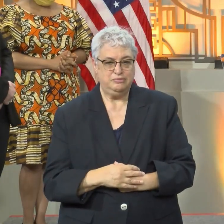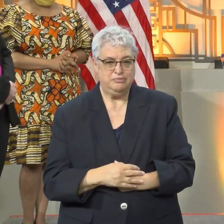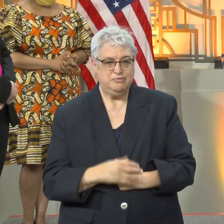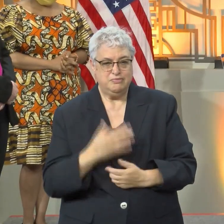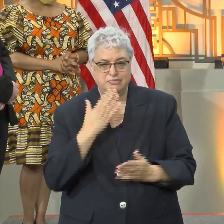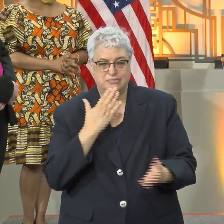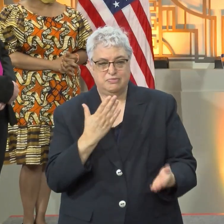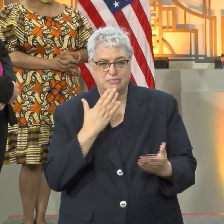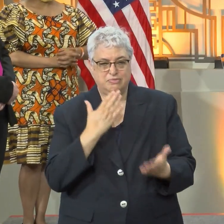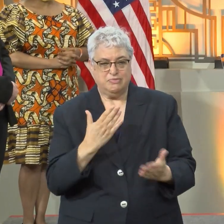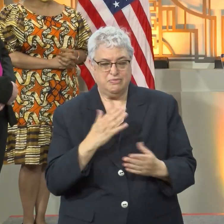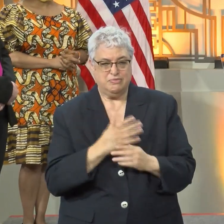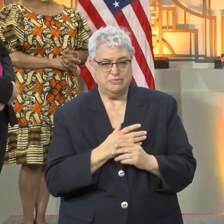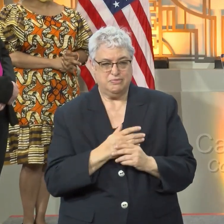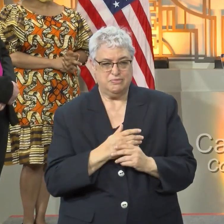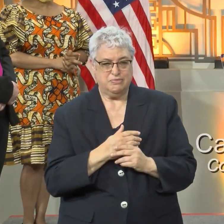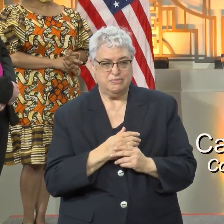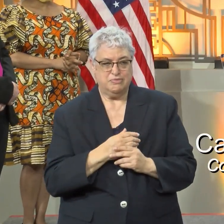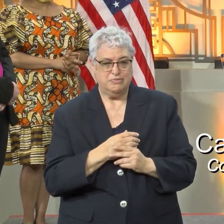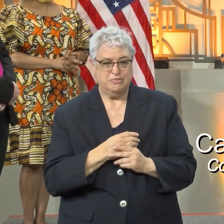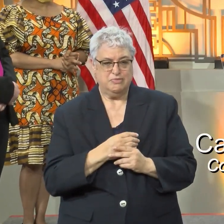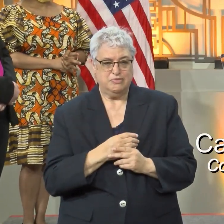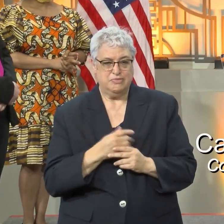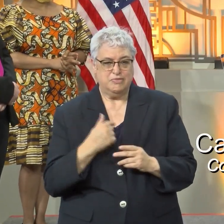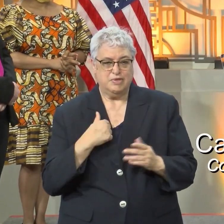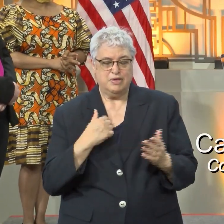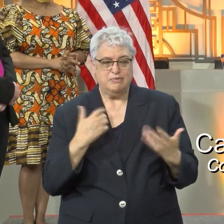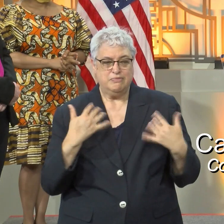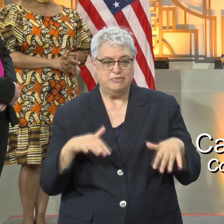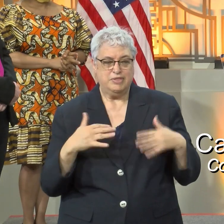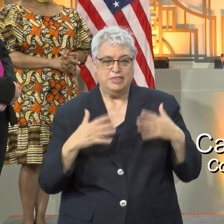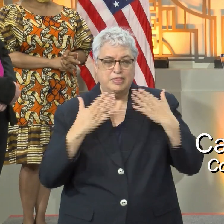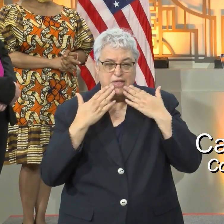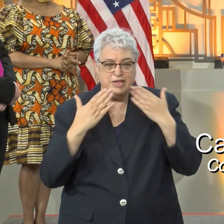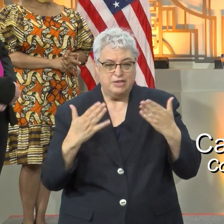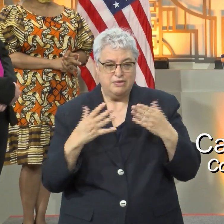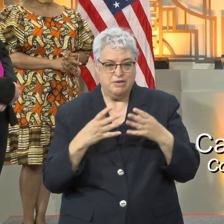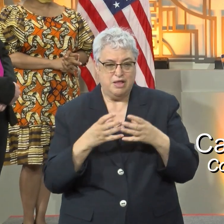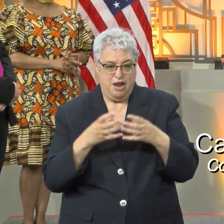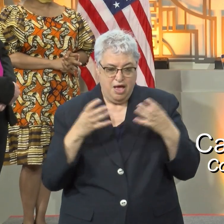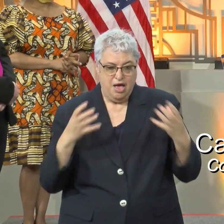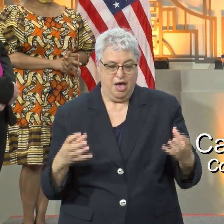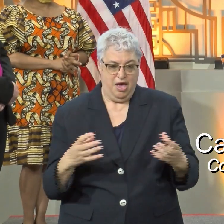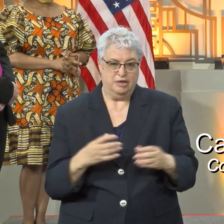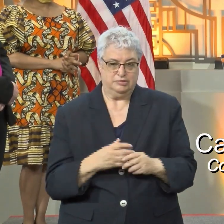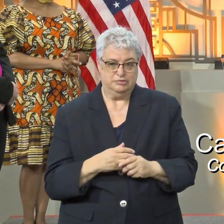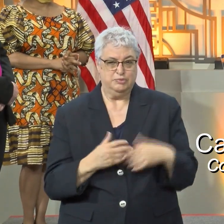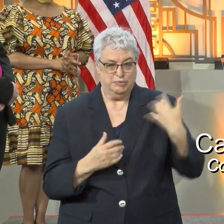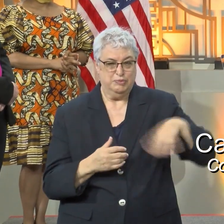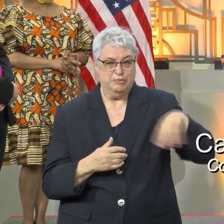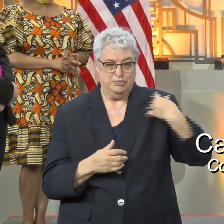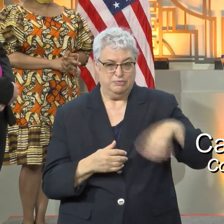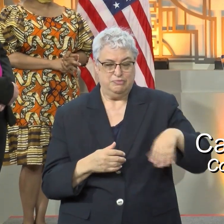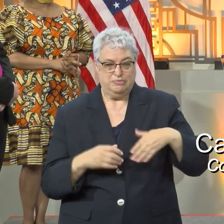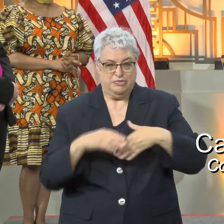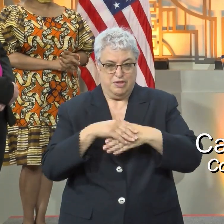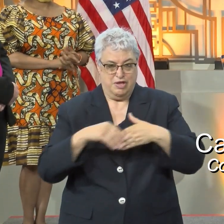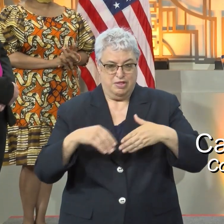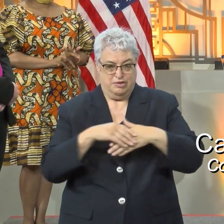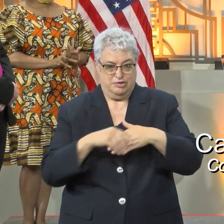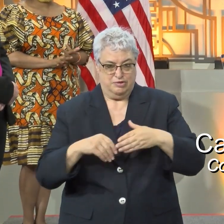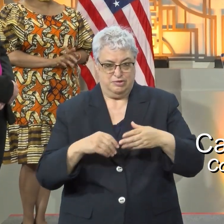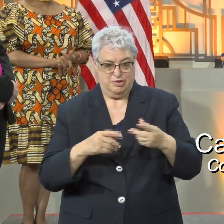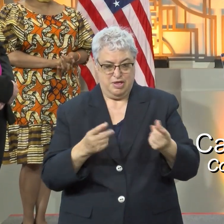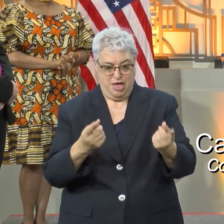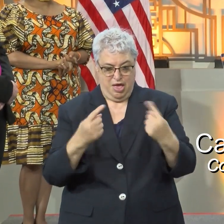Thank you so much, Mayor, and I am just so greatly appreciative for the dollars that are coming